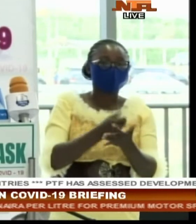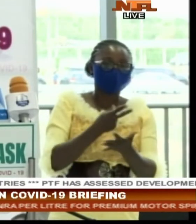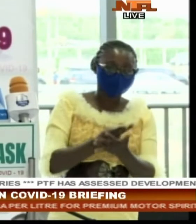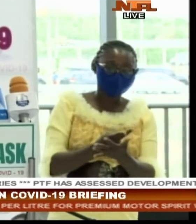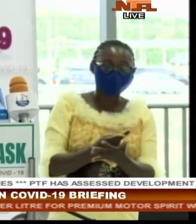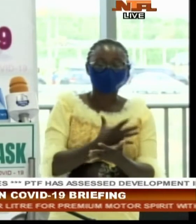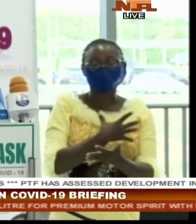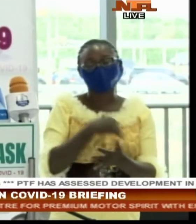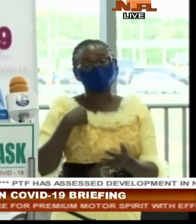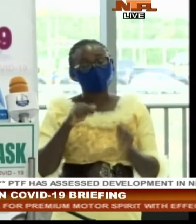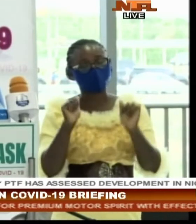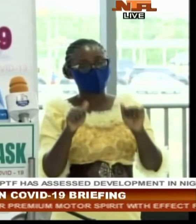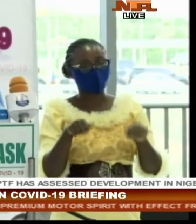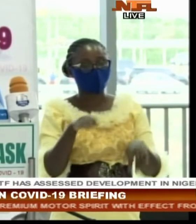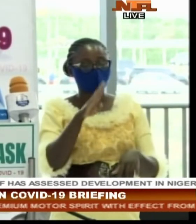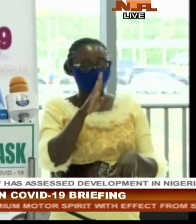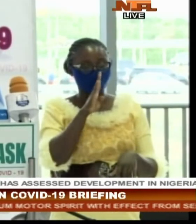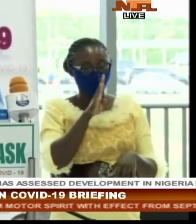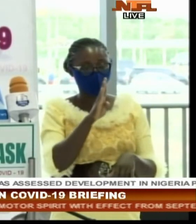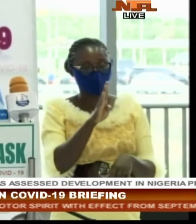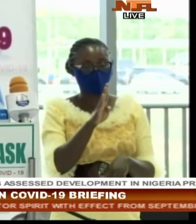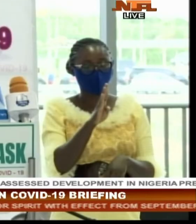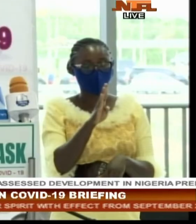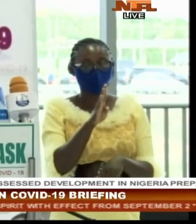and that they can be